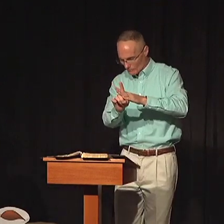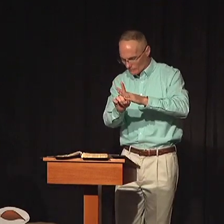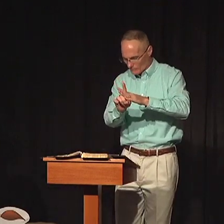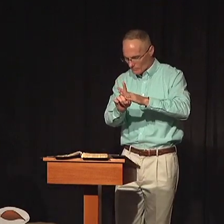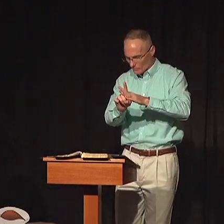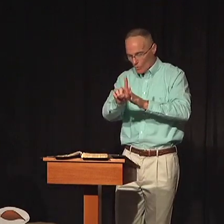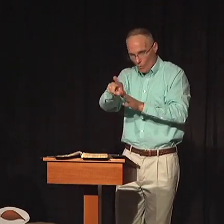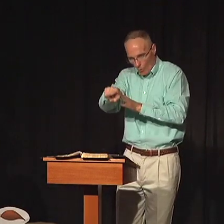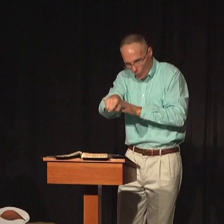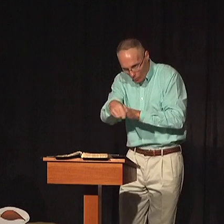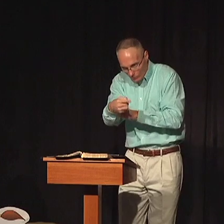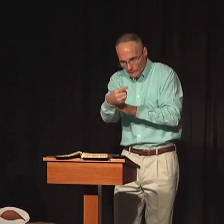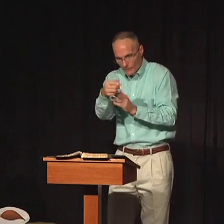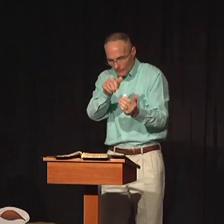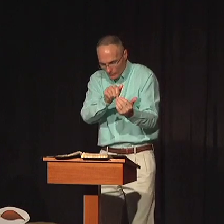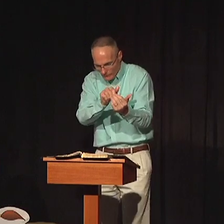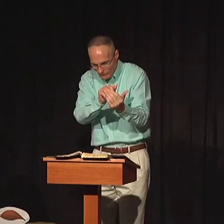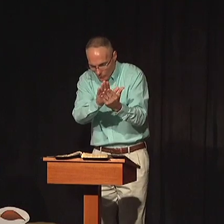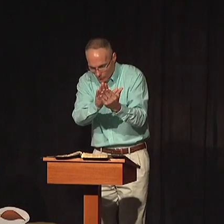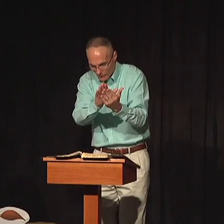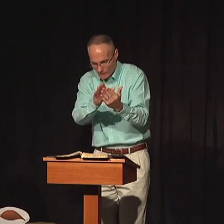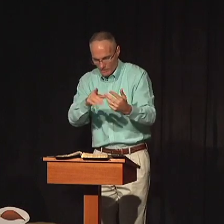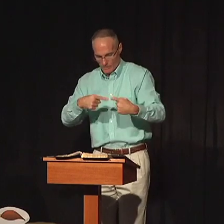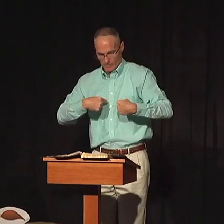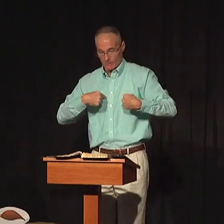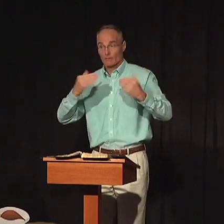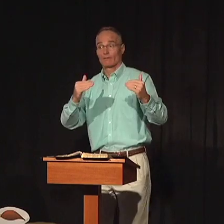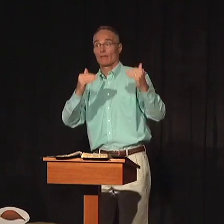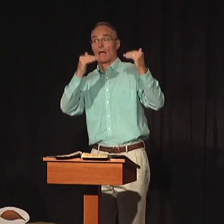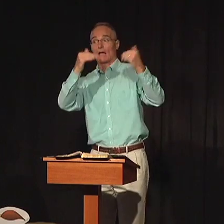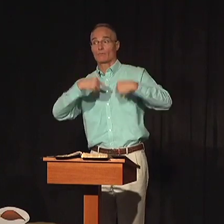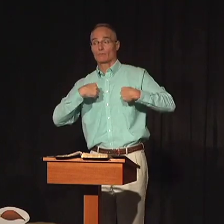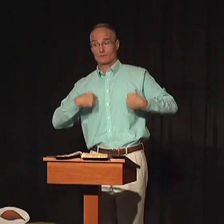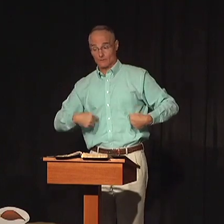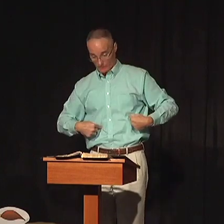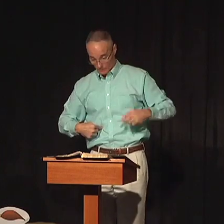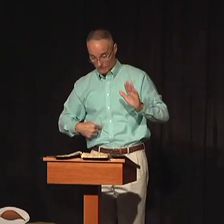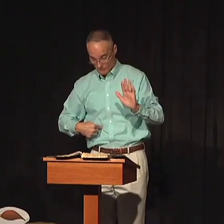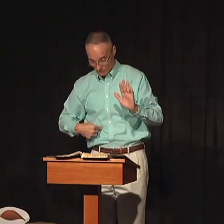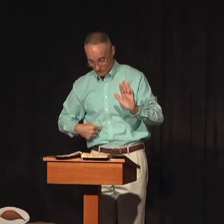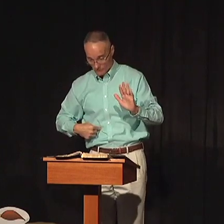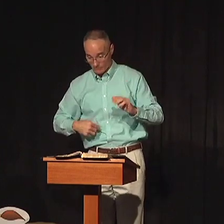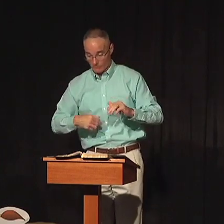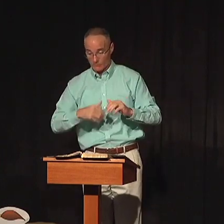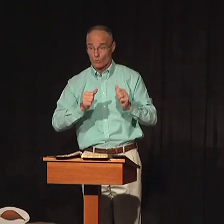God would appear only before the high priests